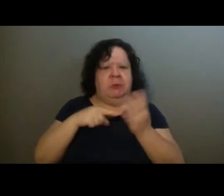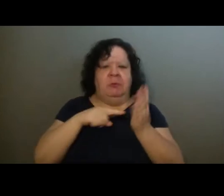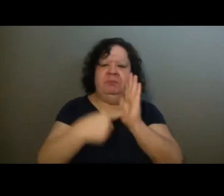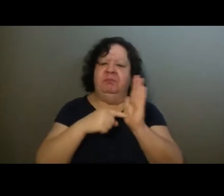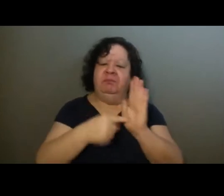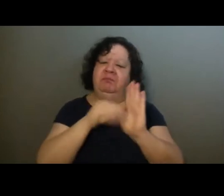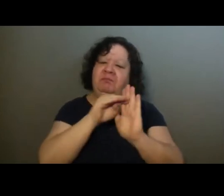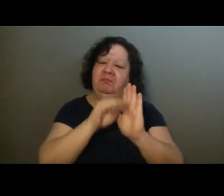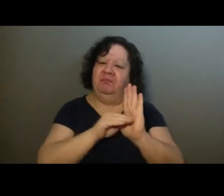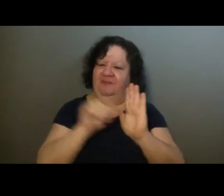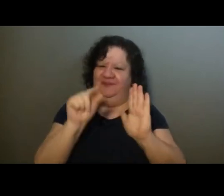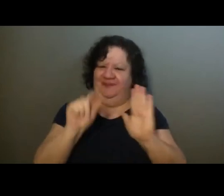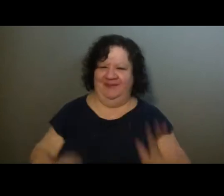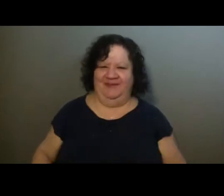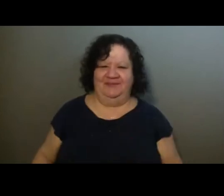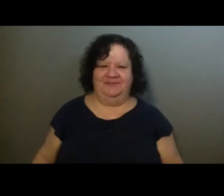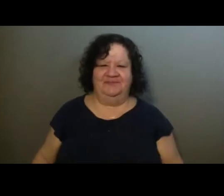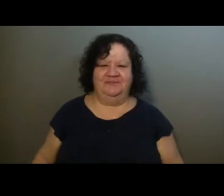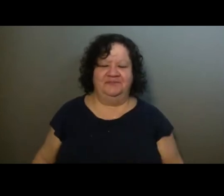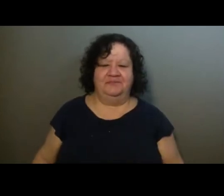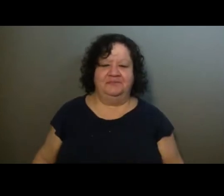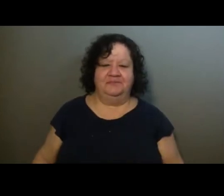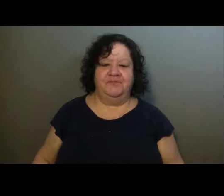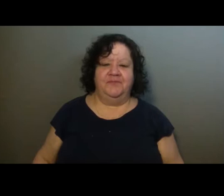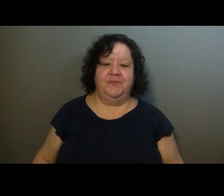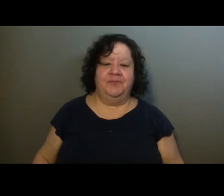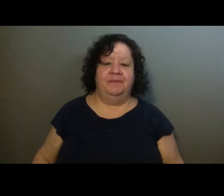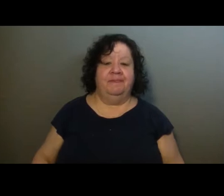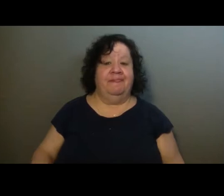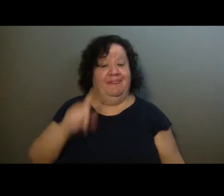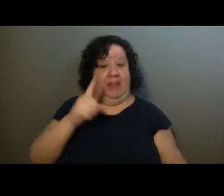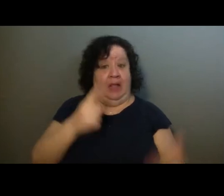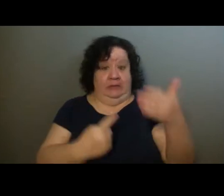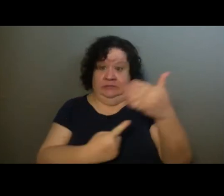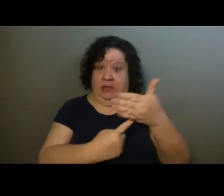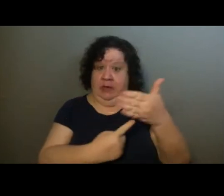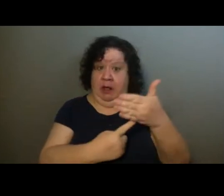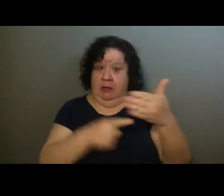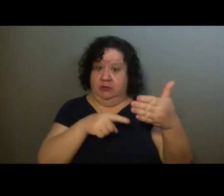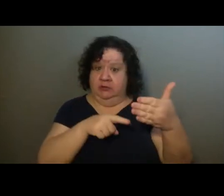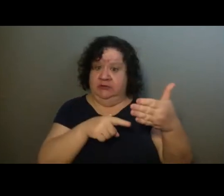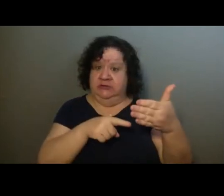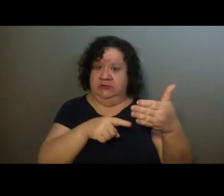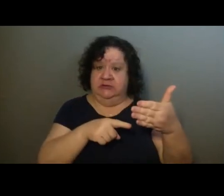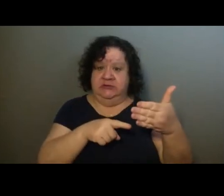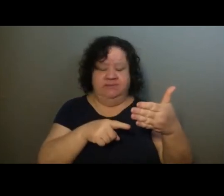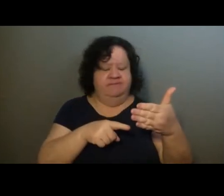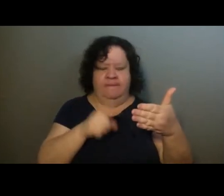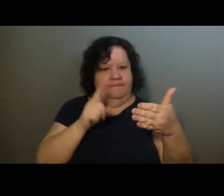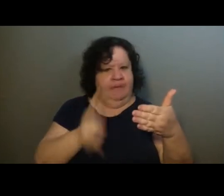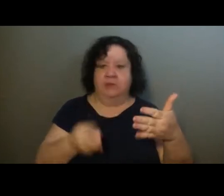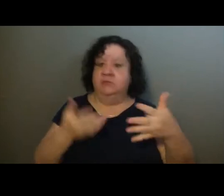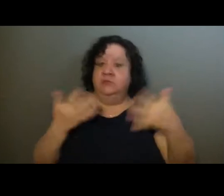So how technology could ensure that, you know, we come up with a solution which is human centric and also